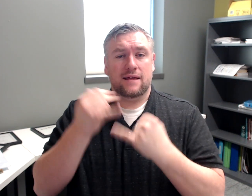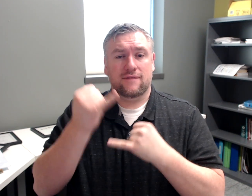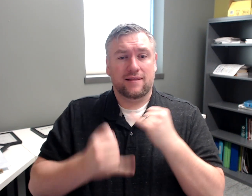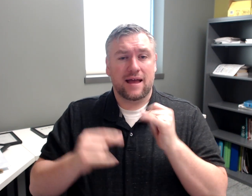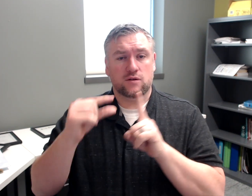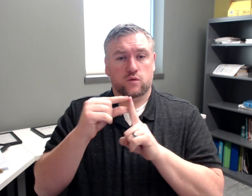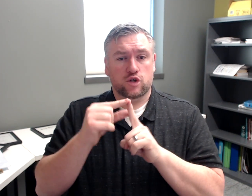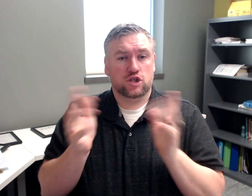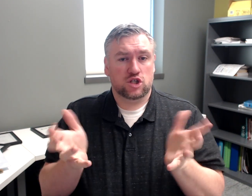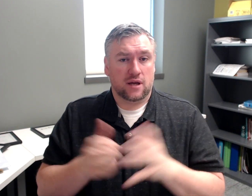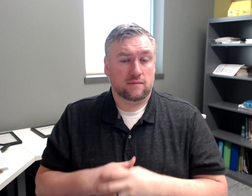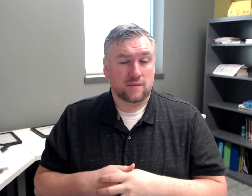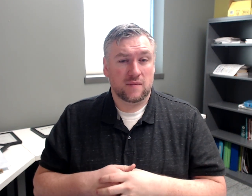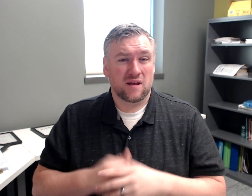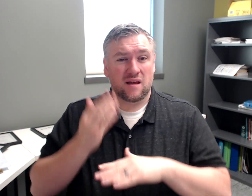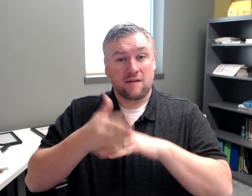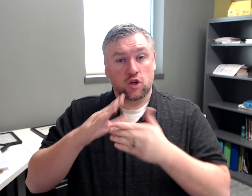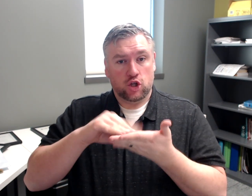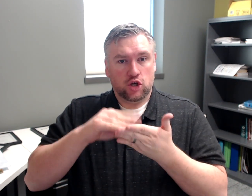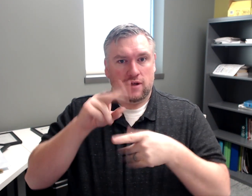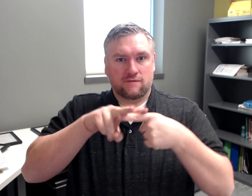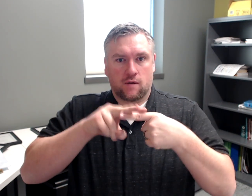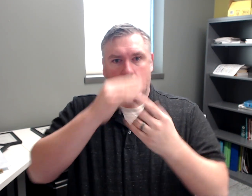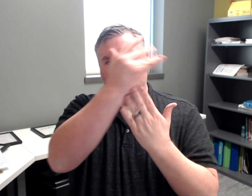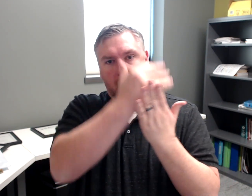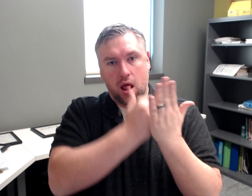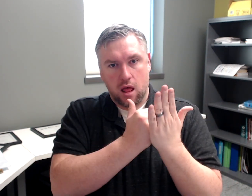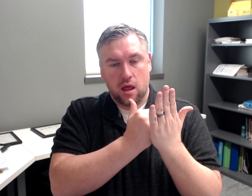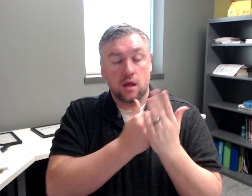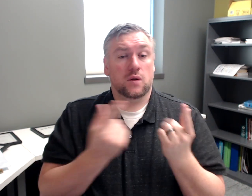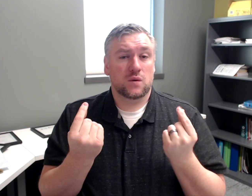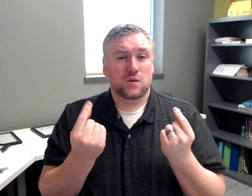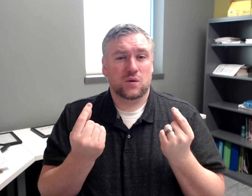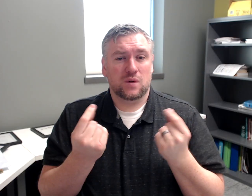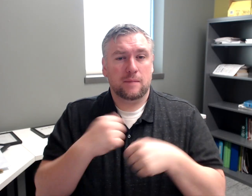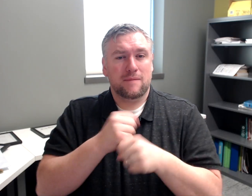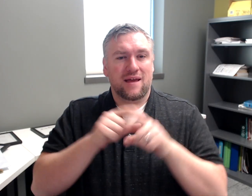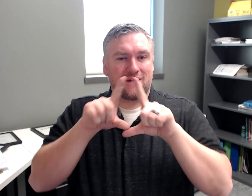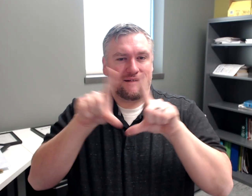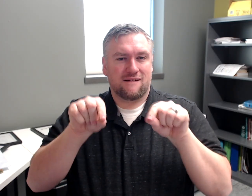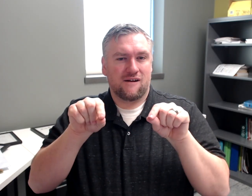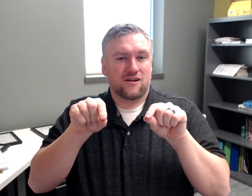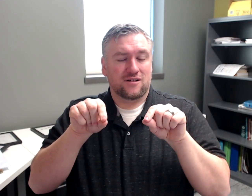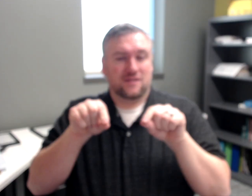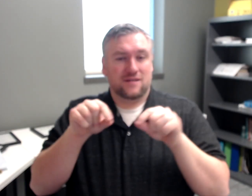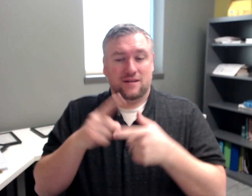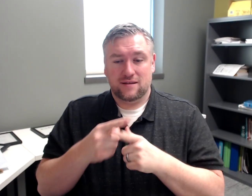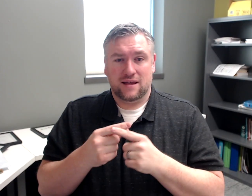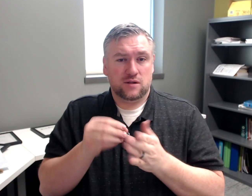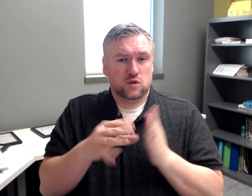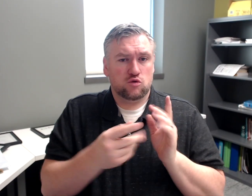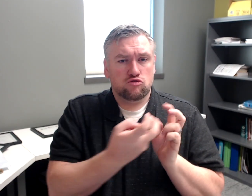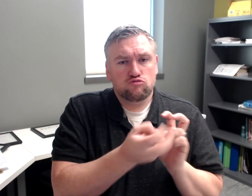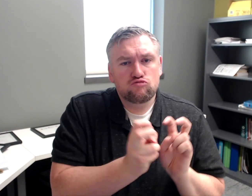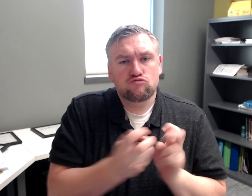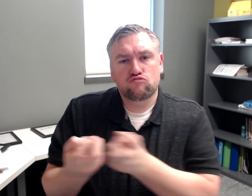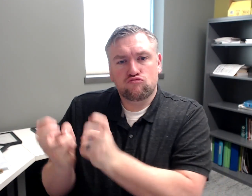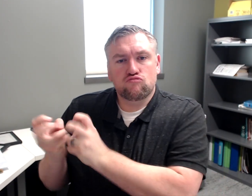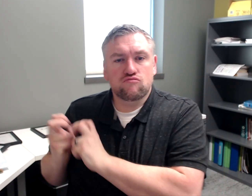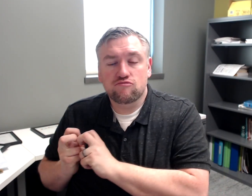Next, save the last word chat. After learning a list of different vocabulary, make flashcards. Then